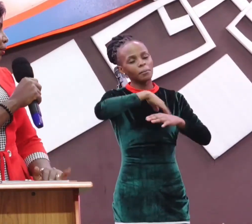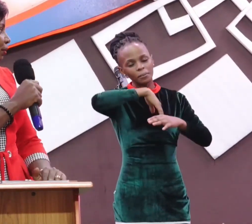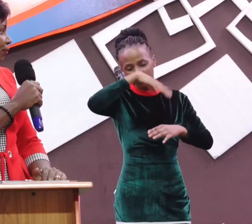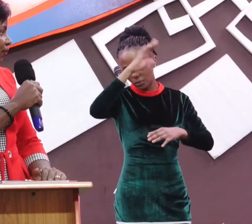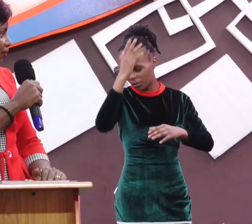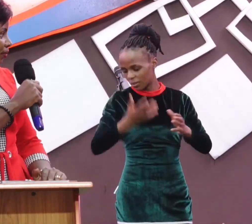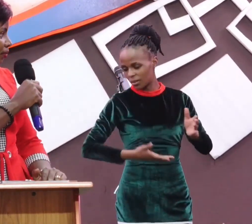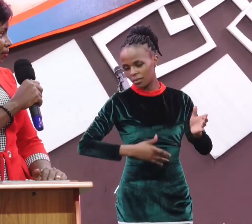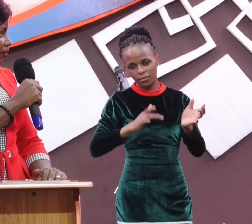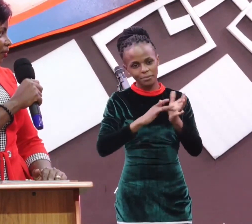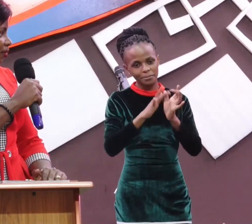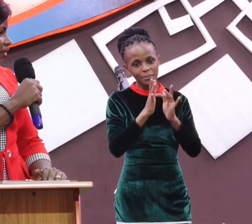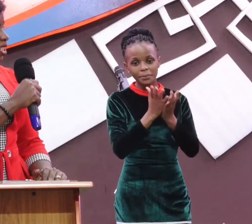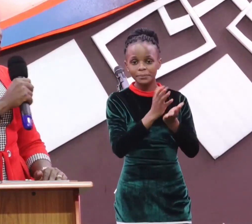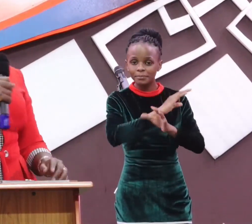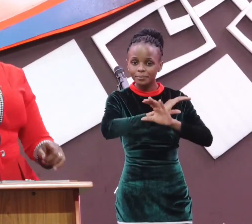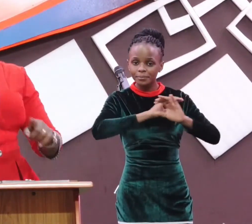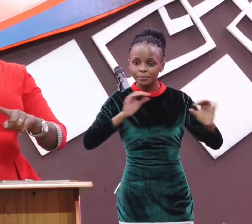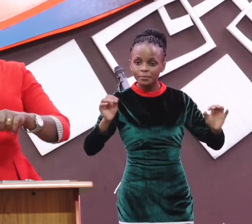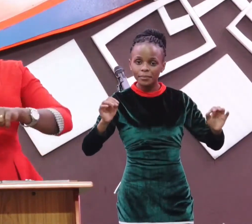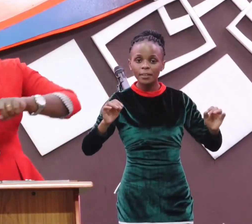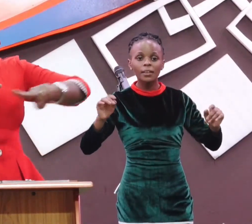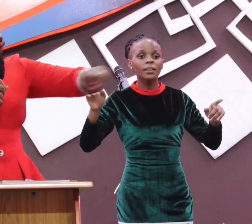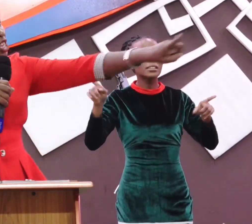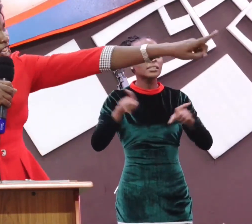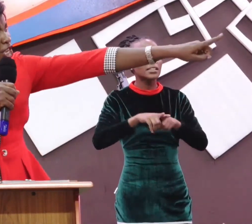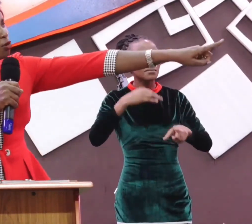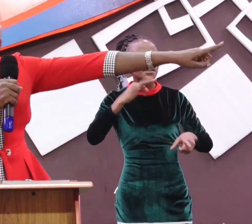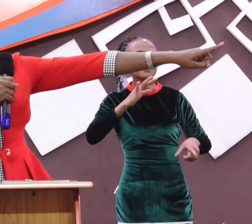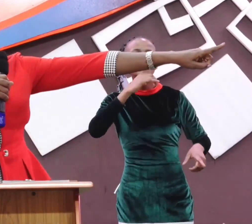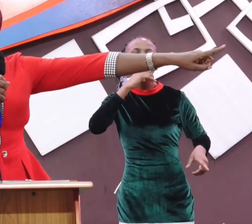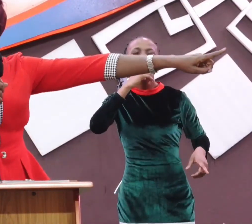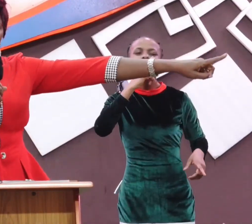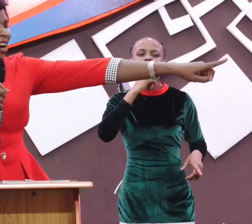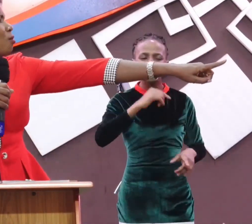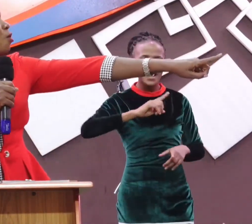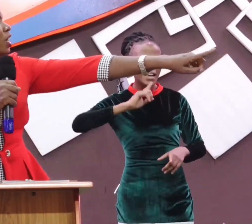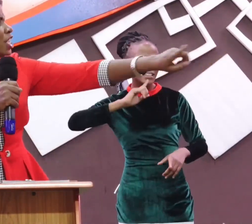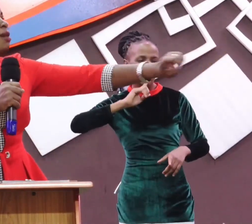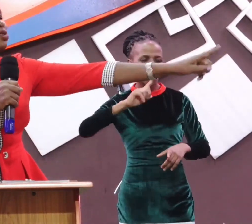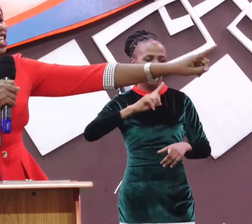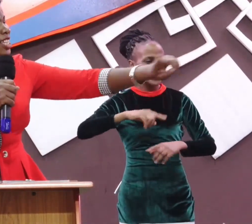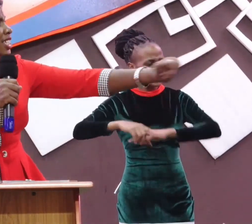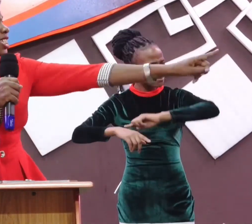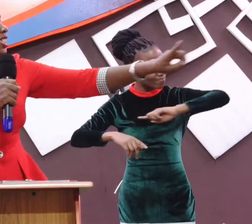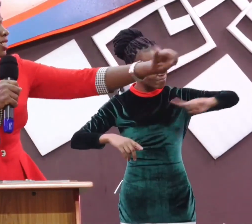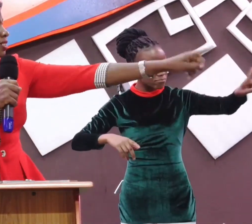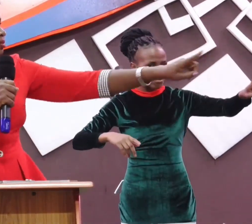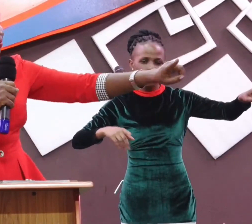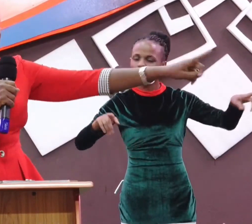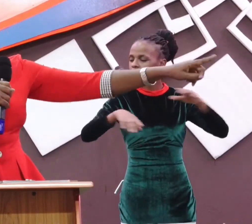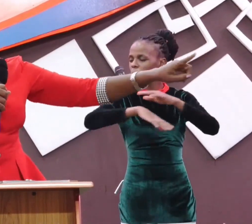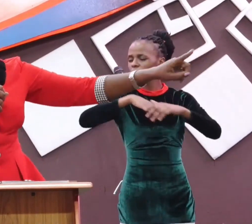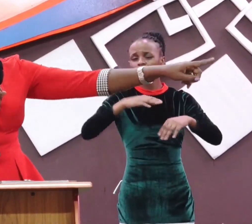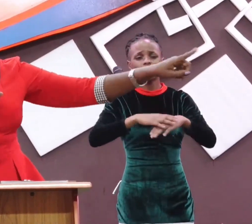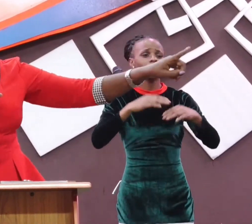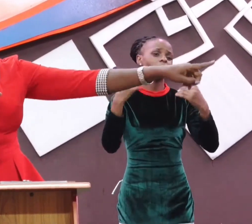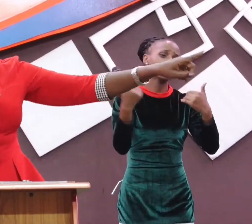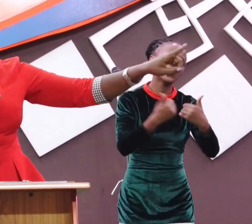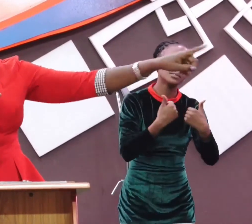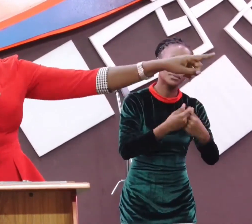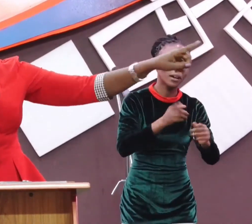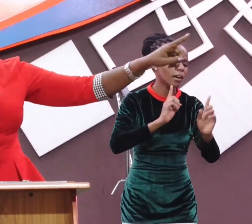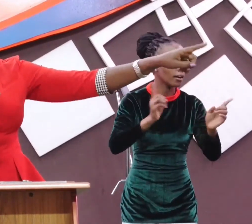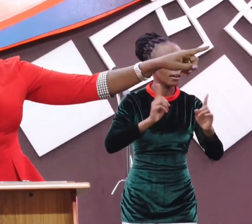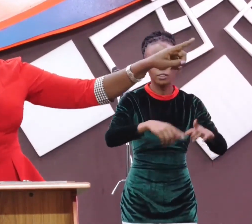tebalina Bible. Most of them didn't have the Bible. Ngero omusajja bwakusongera eno towoza ogenda bugenzi. And when this gentleman point